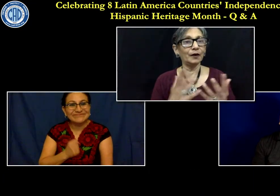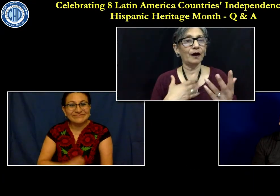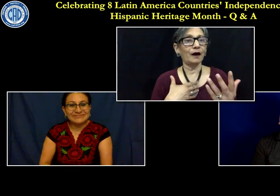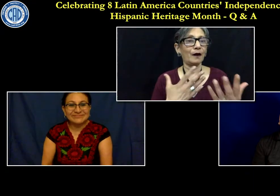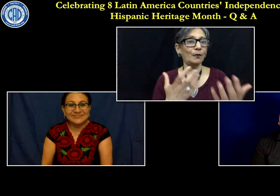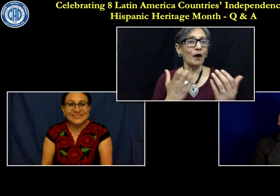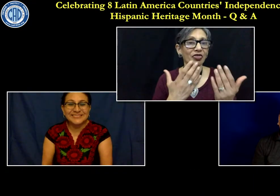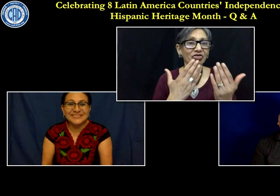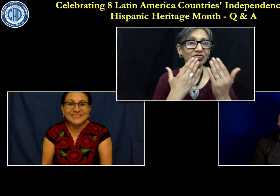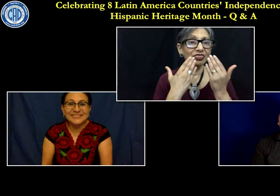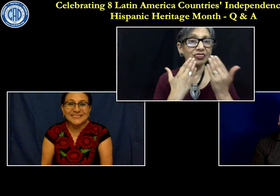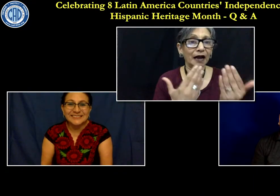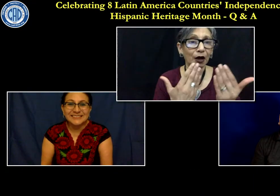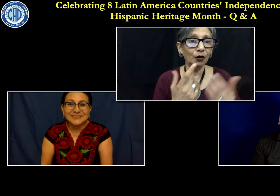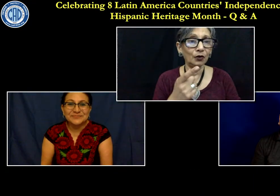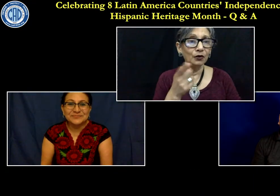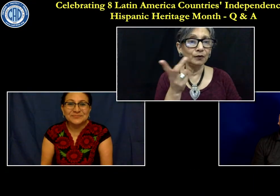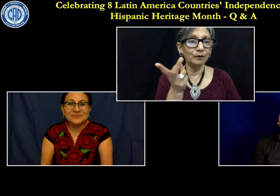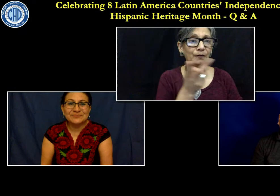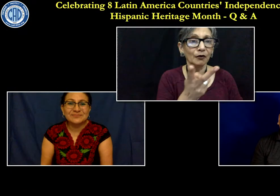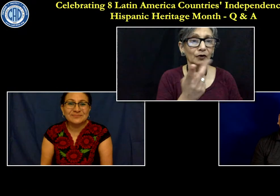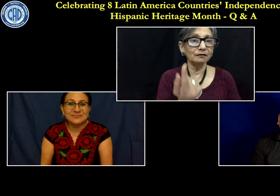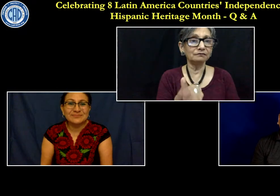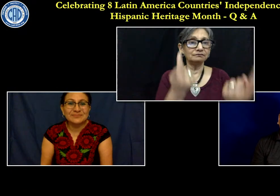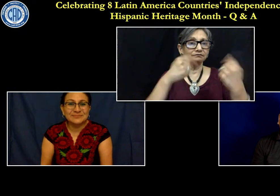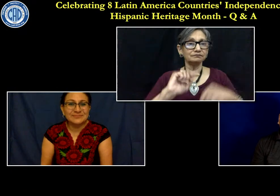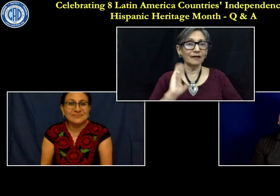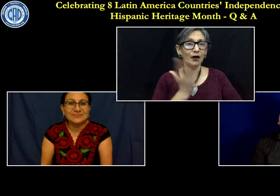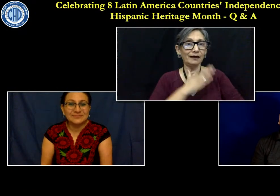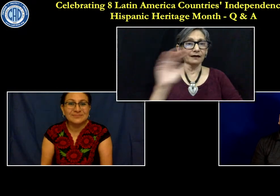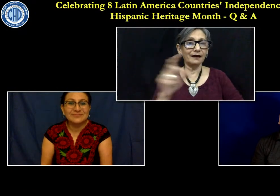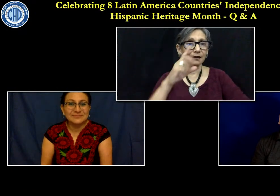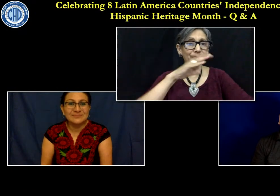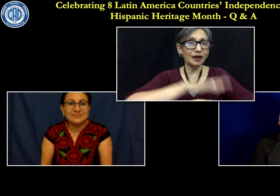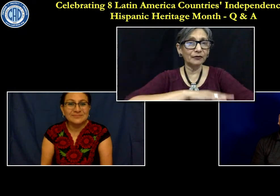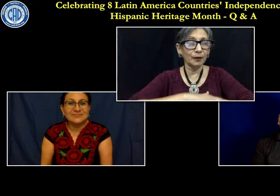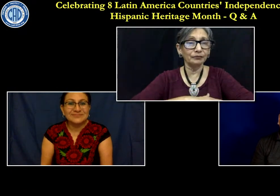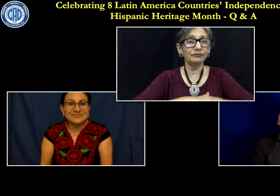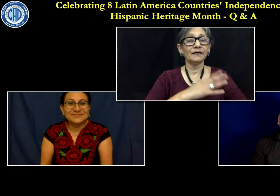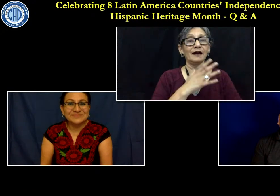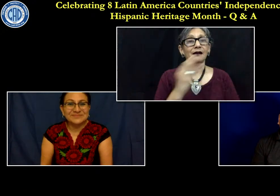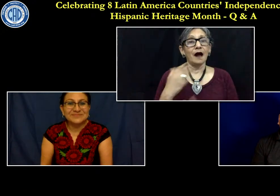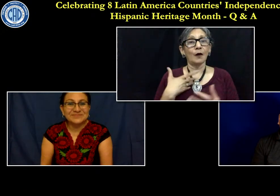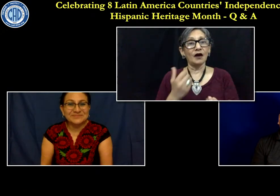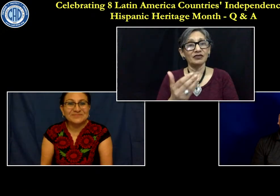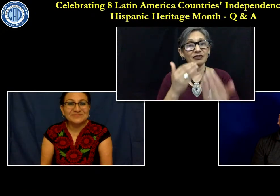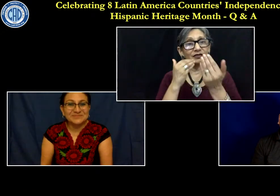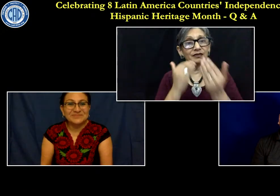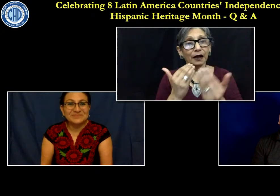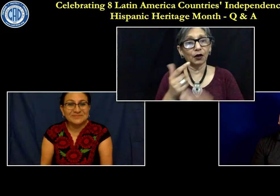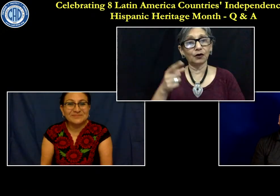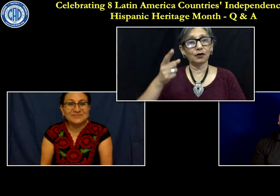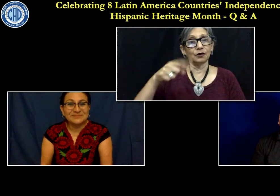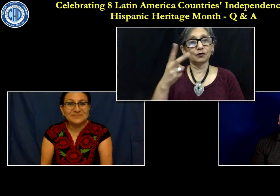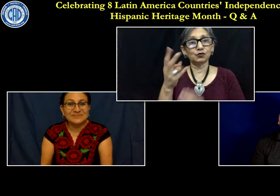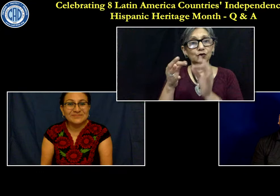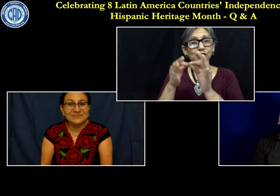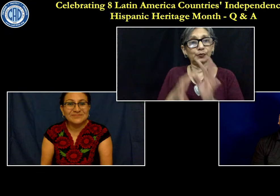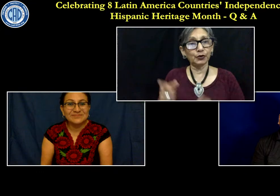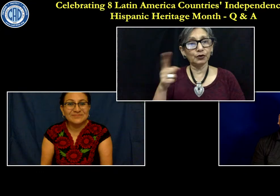bummer. Okay, yes, it is a bummer. All right, well, I want to thank you both for being here at